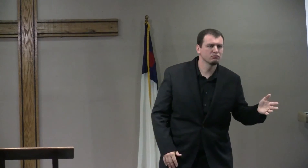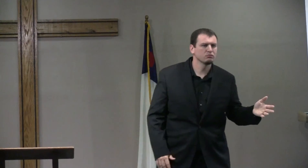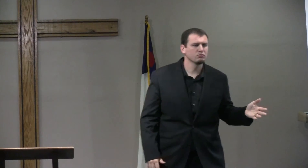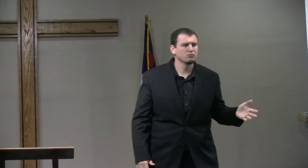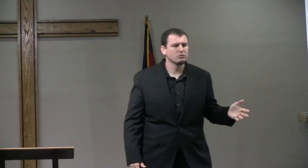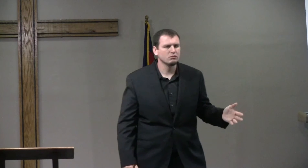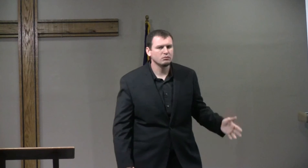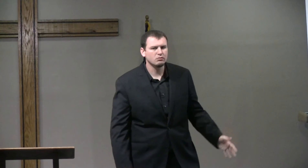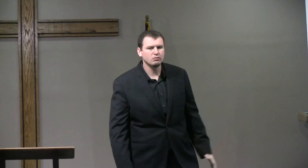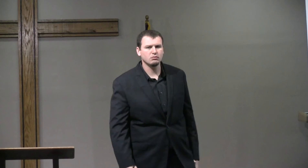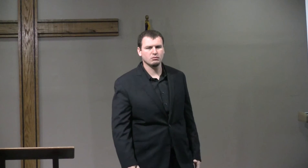ya.